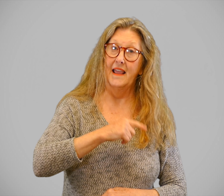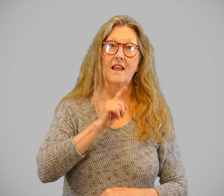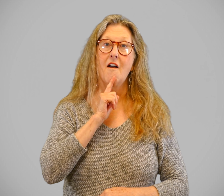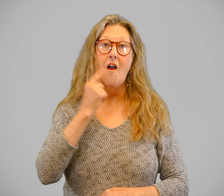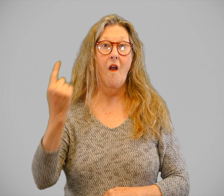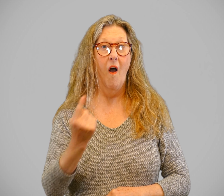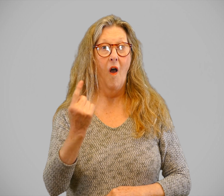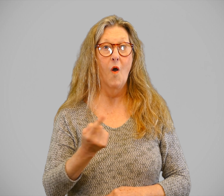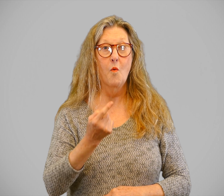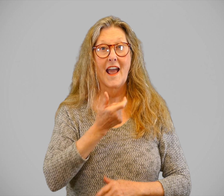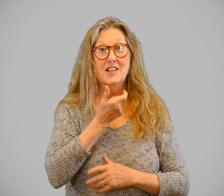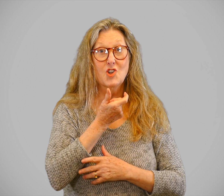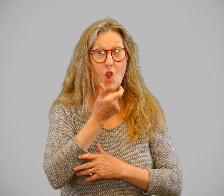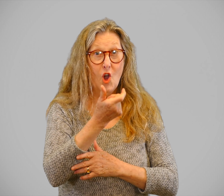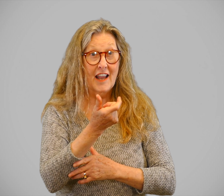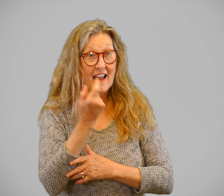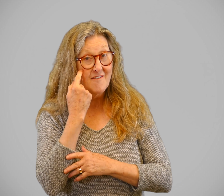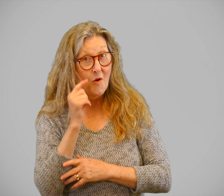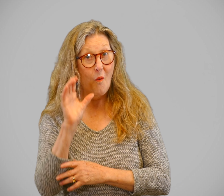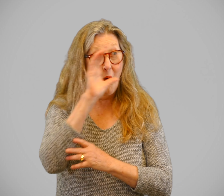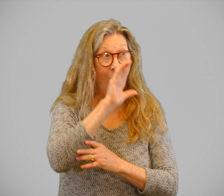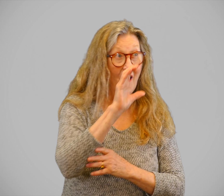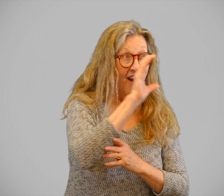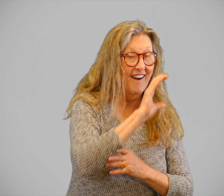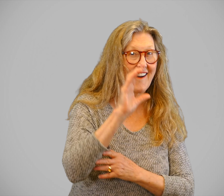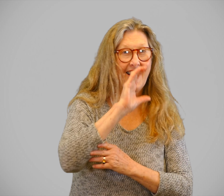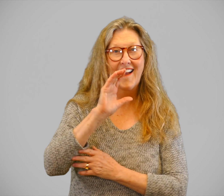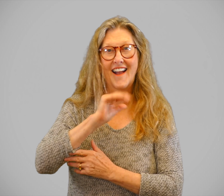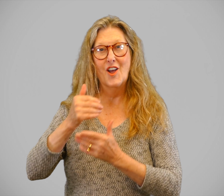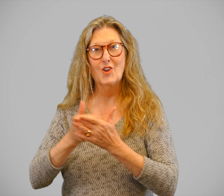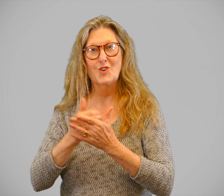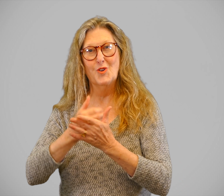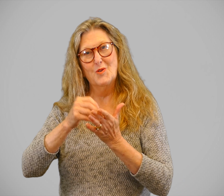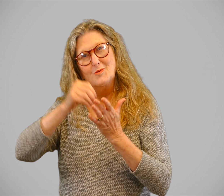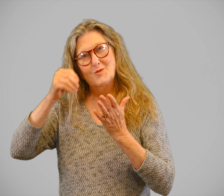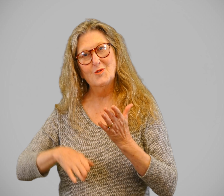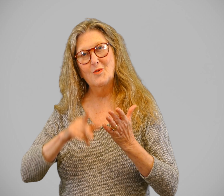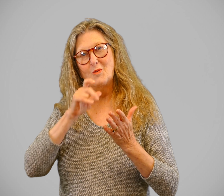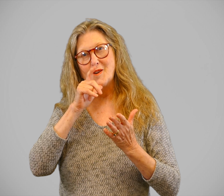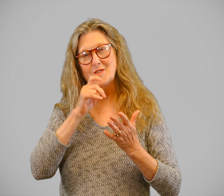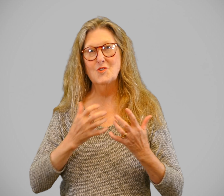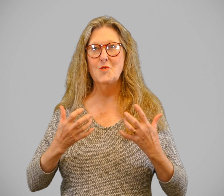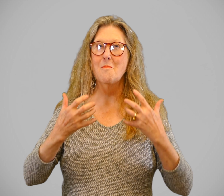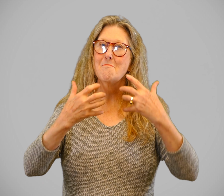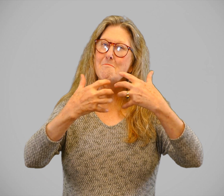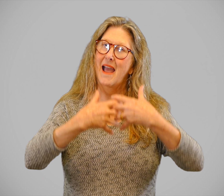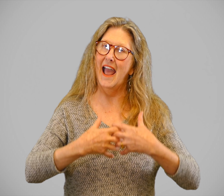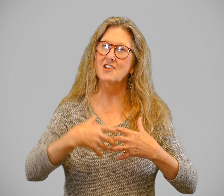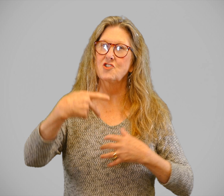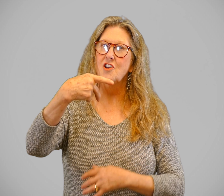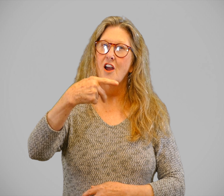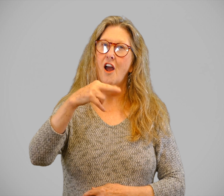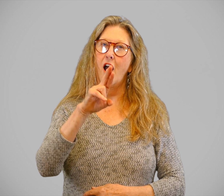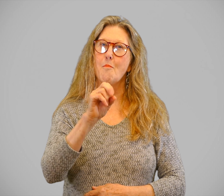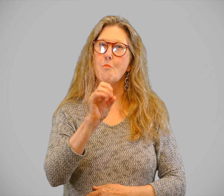a profile of interest in working with deaf and hard of hearing, both culturally